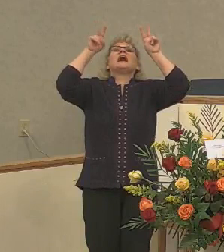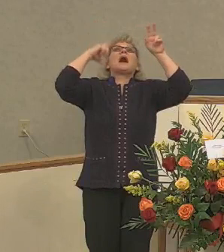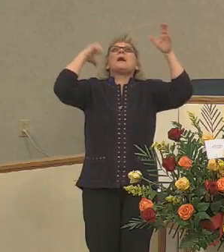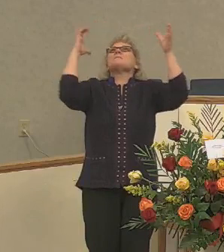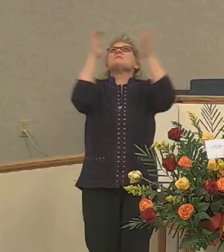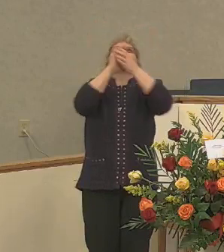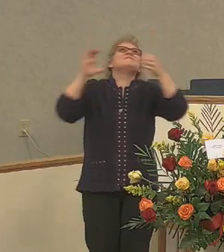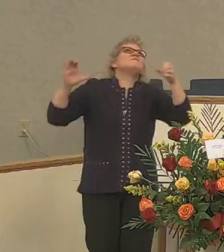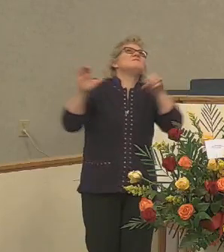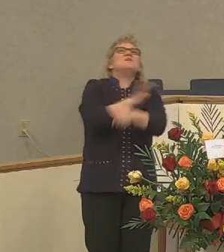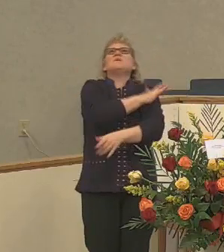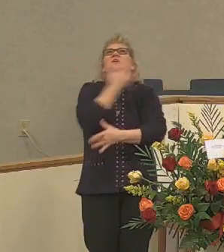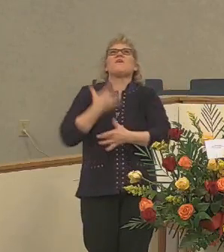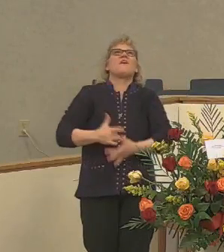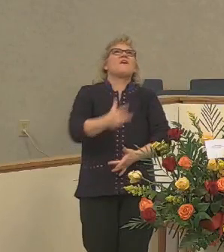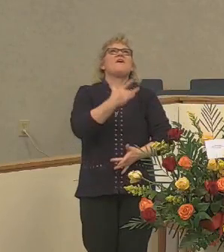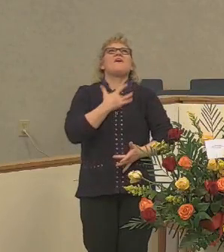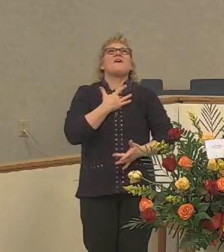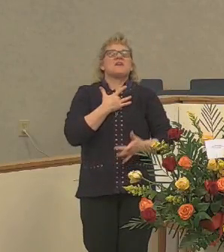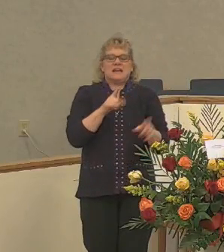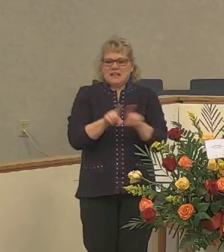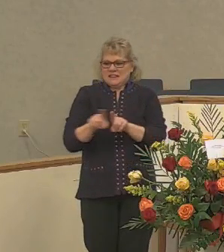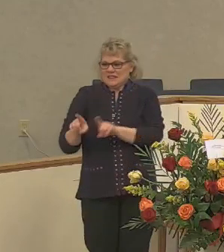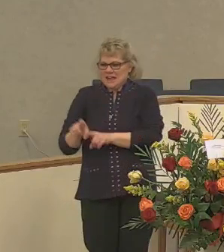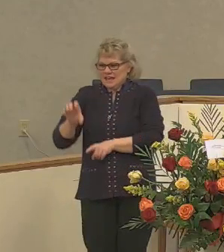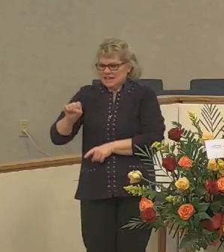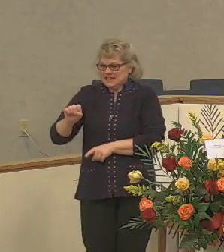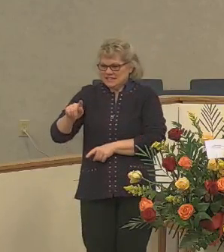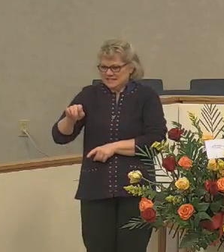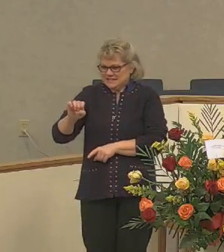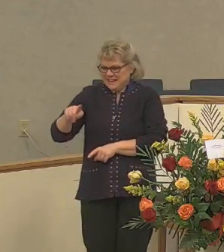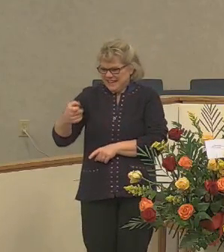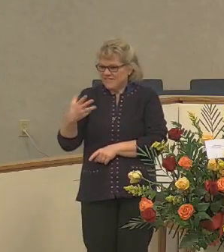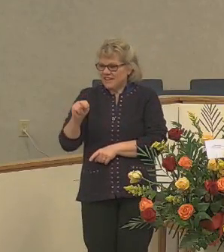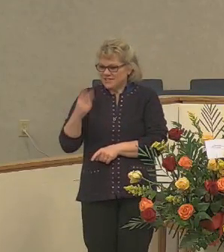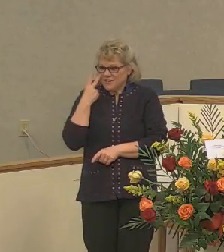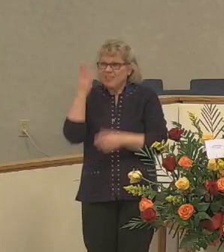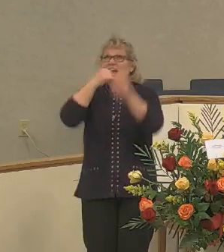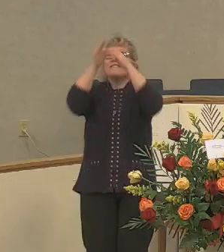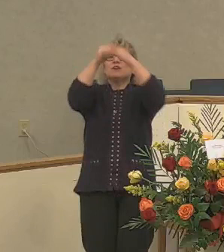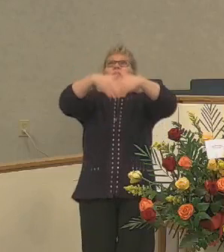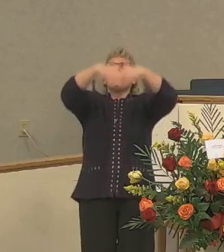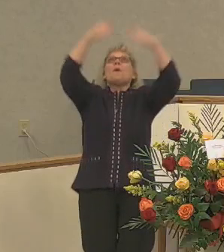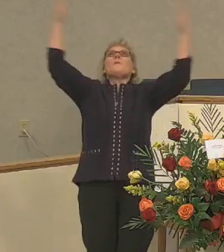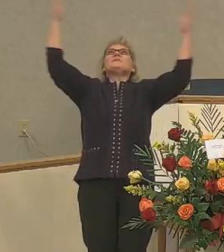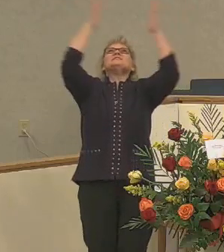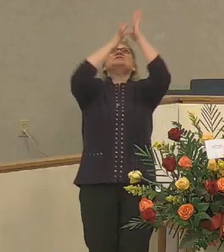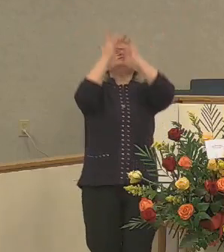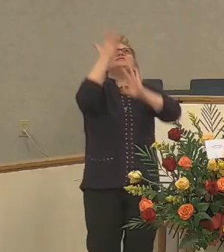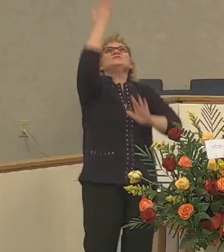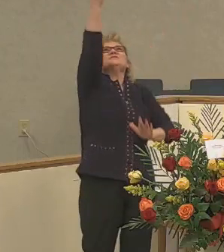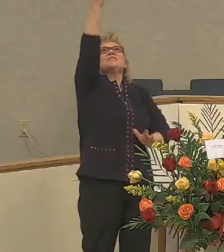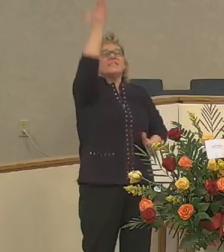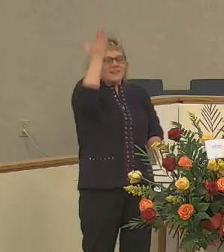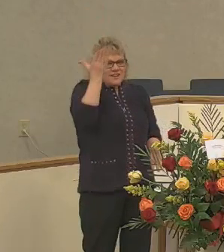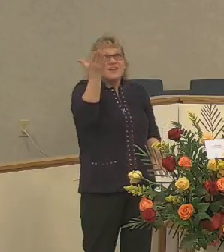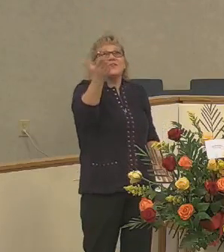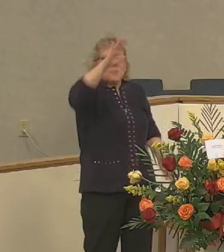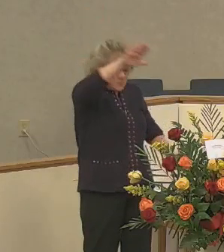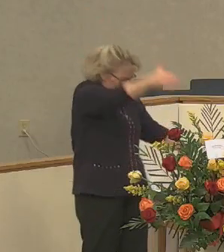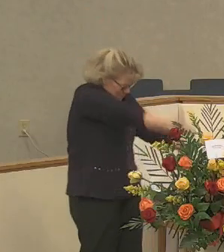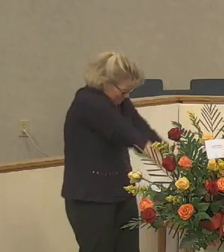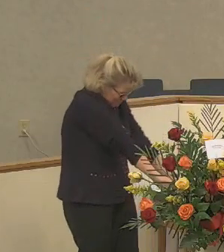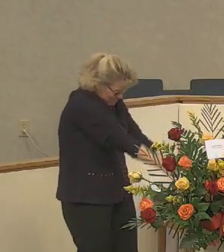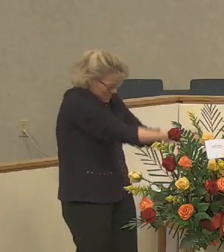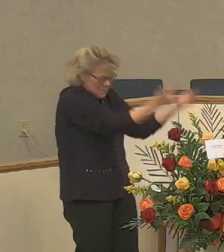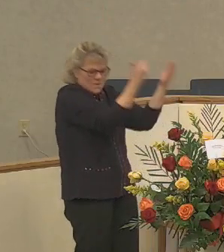with all my heart, like Stephen, saw the heavens opened and Jesus standing at the right hand, welcoming him